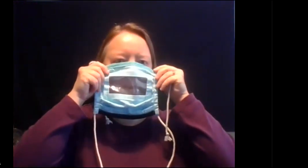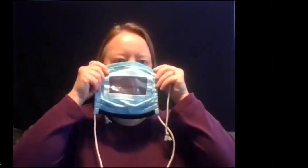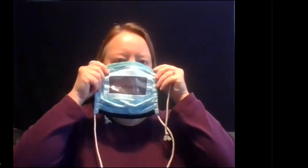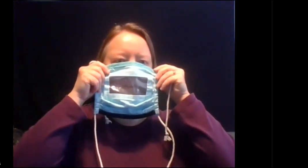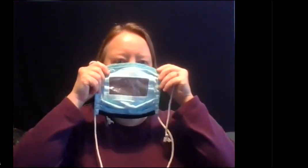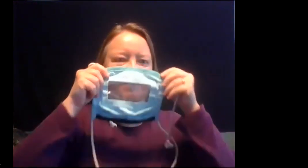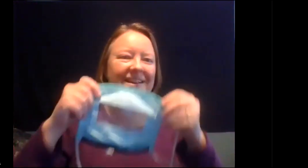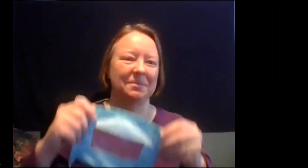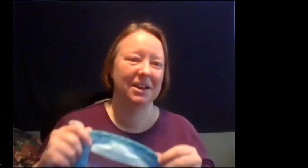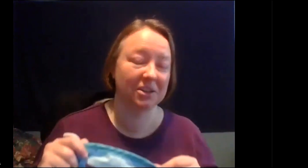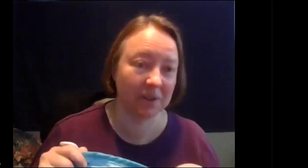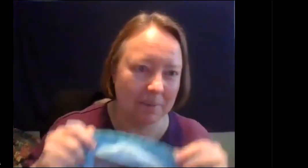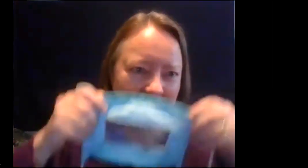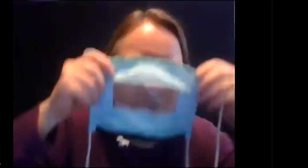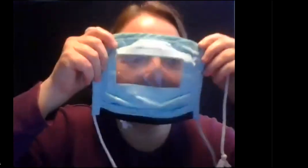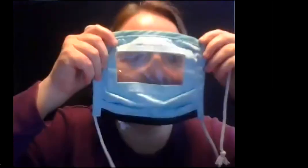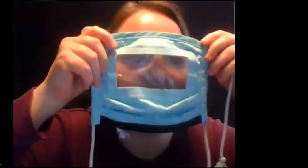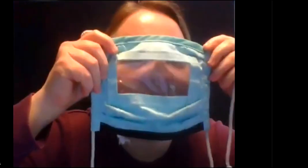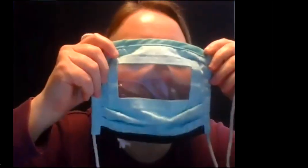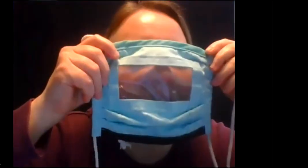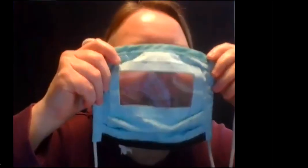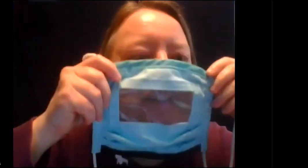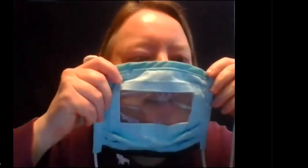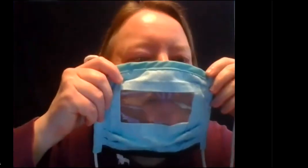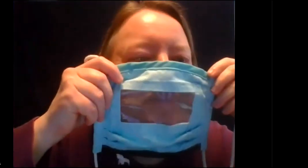when I wear it, and it's really bad, you can't even see, right?